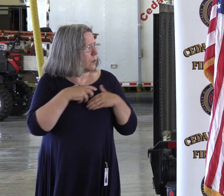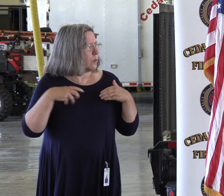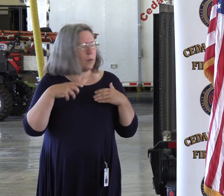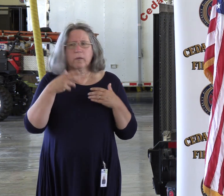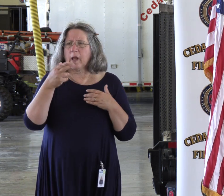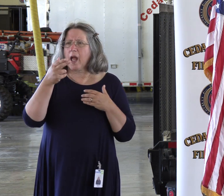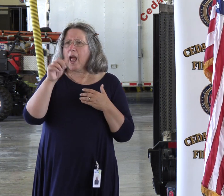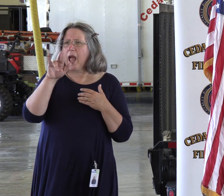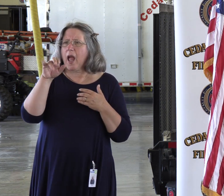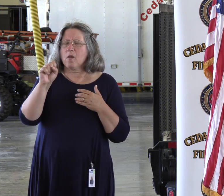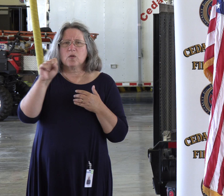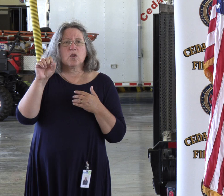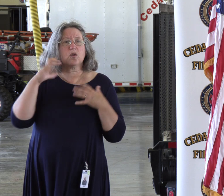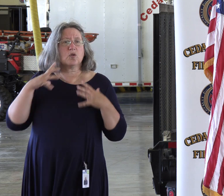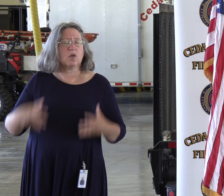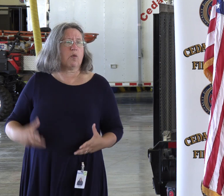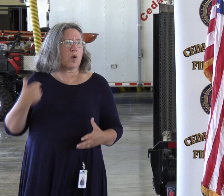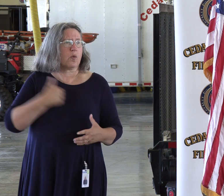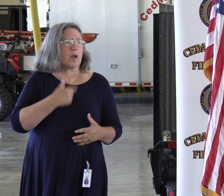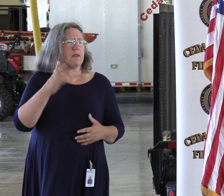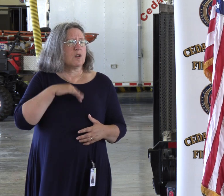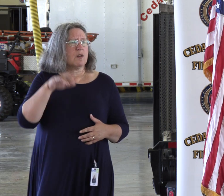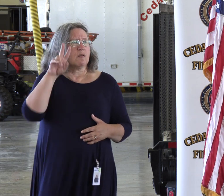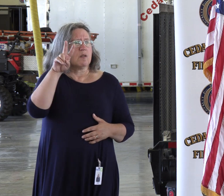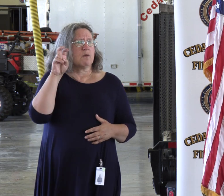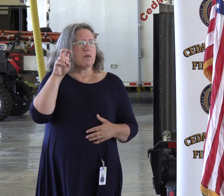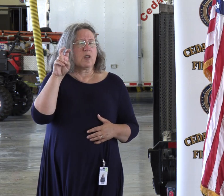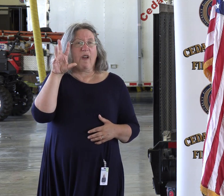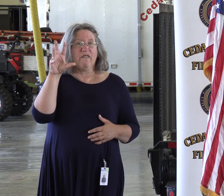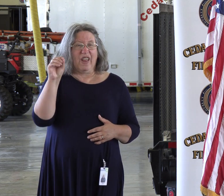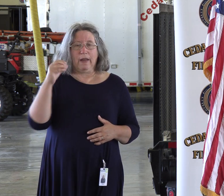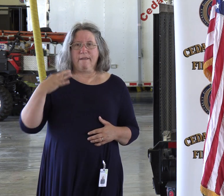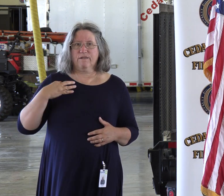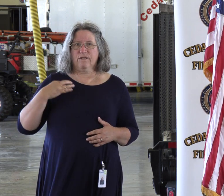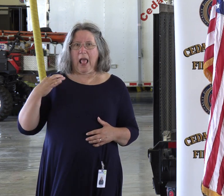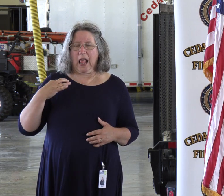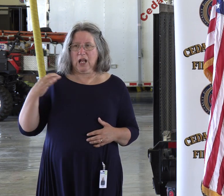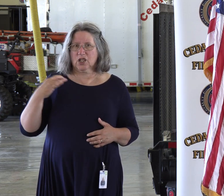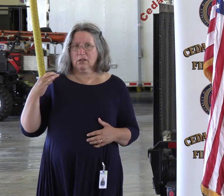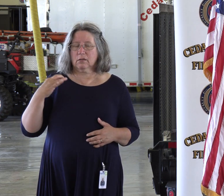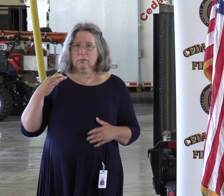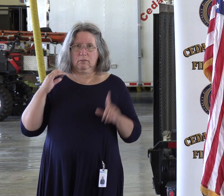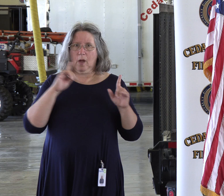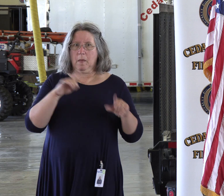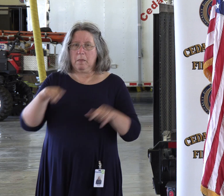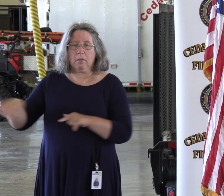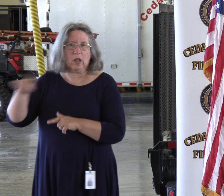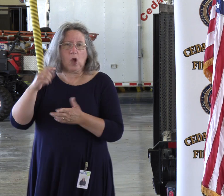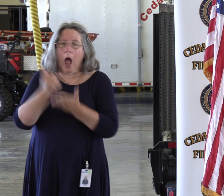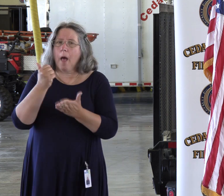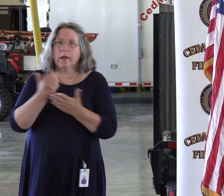shirts. We had, between yesterday and today, upwards of 250 volunteers out in the communities